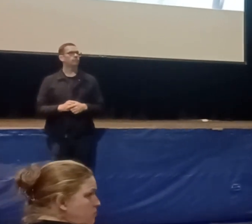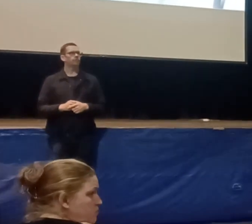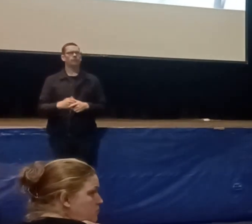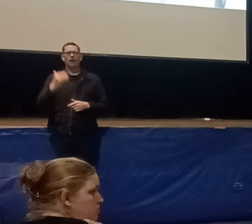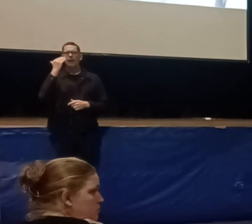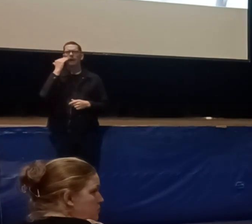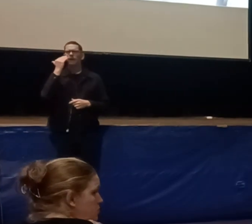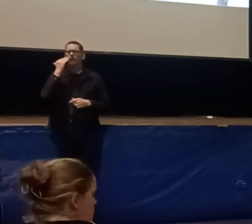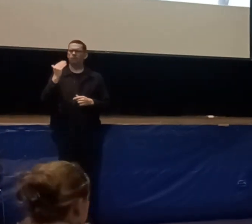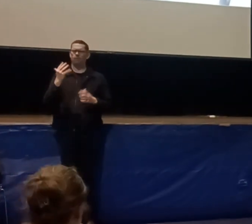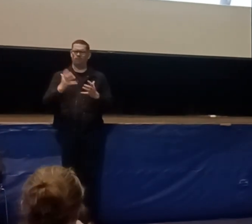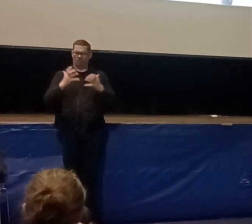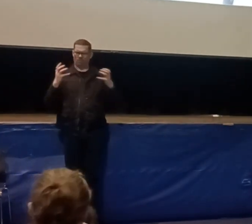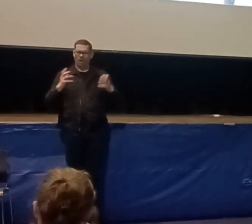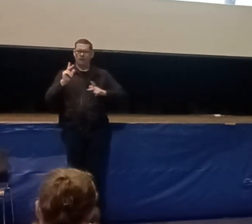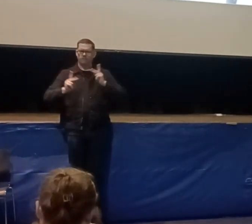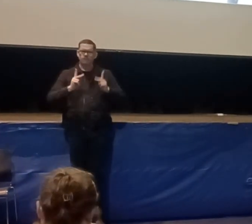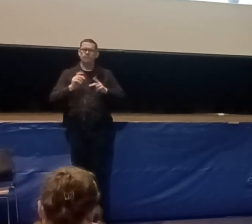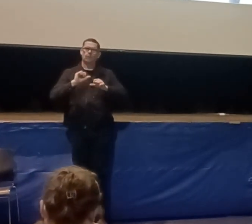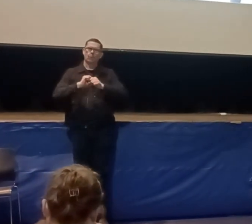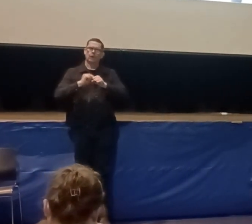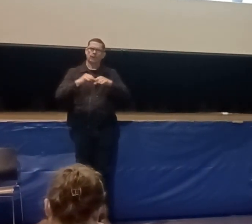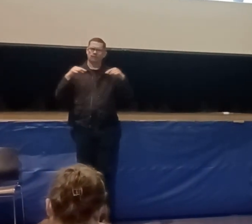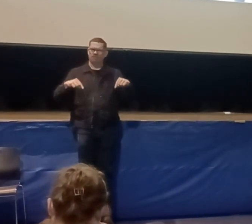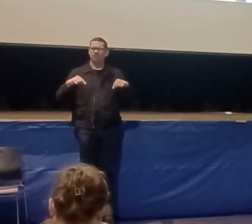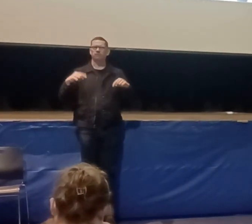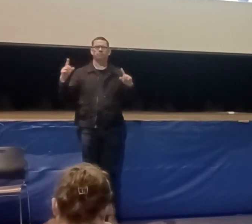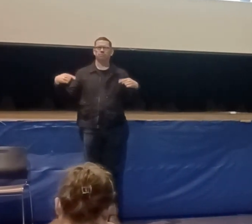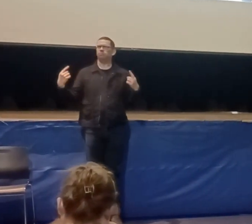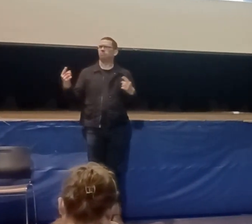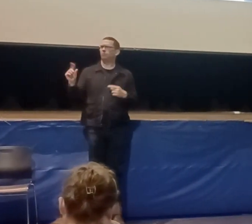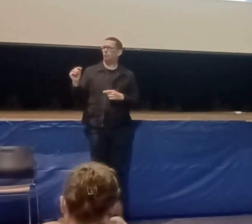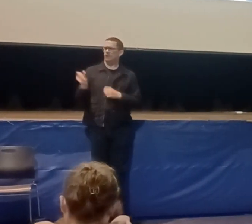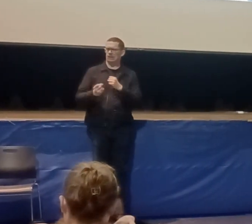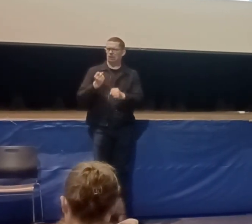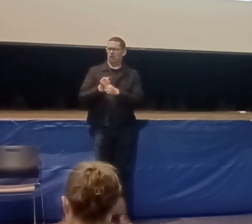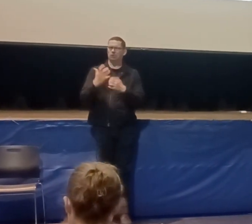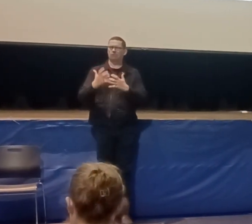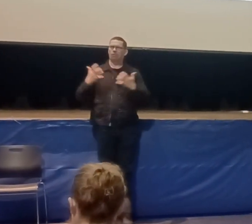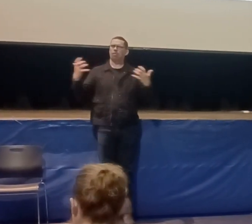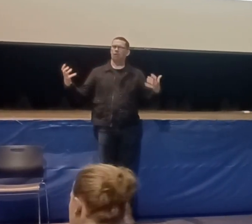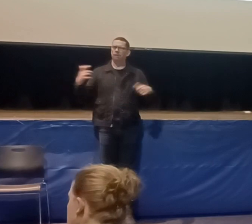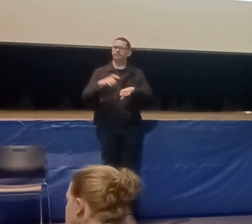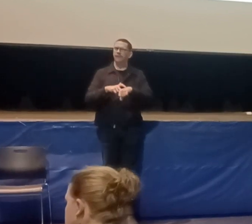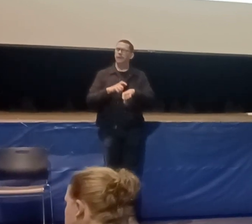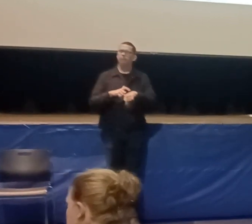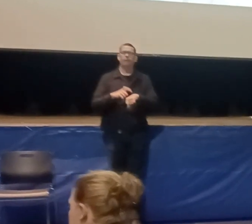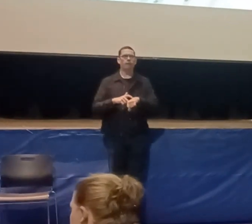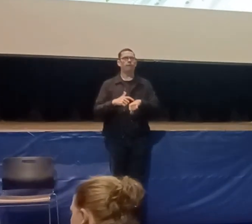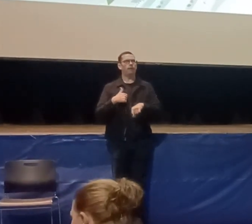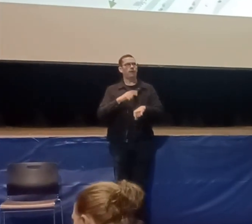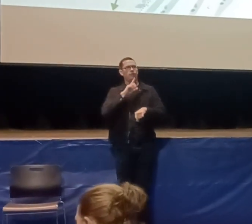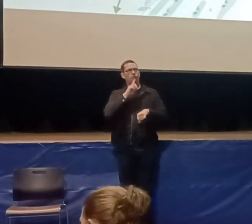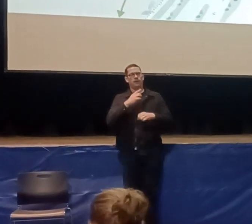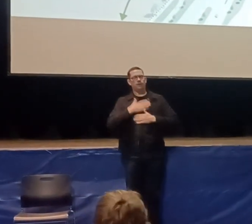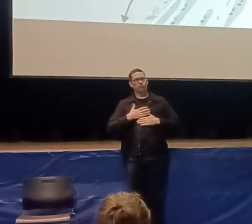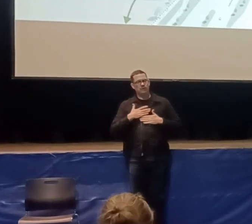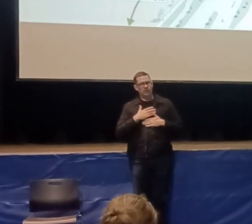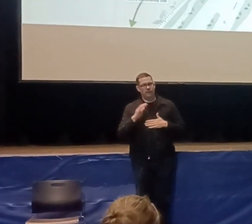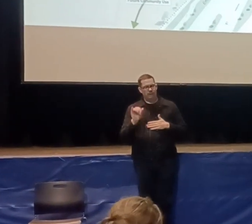people have been working on this for like 20 years and put a huge amount of time into this, and I really appreciate